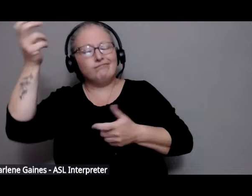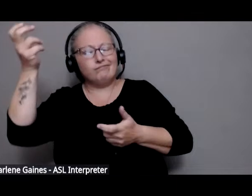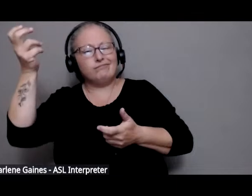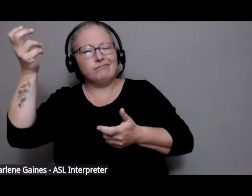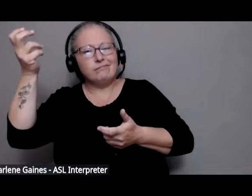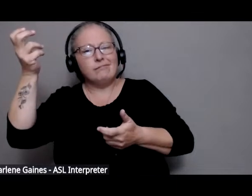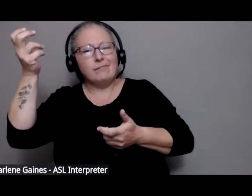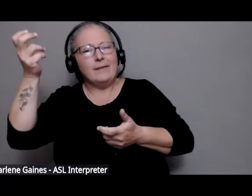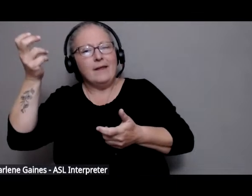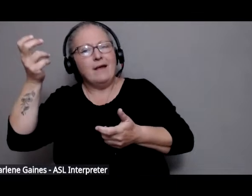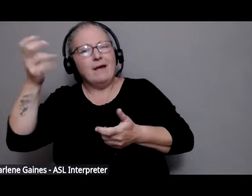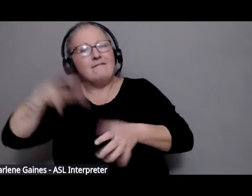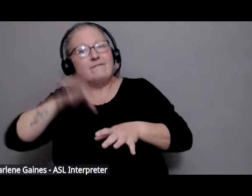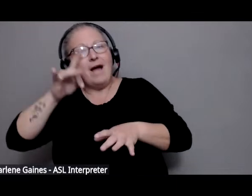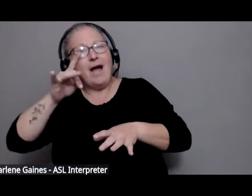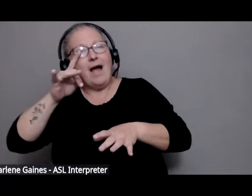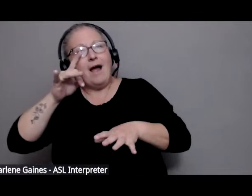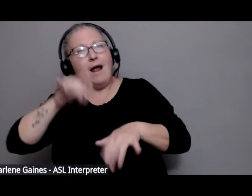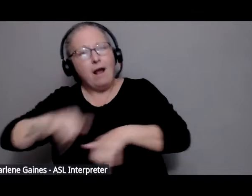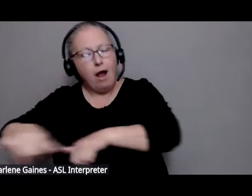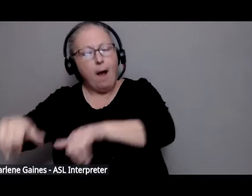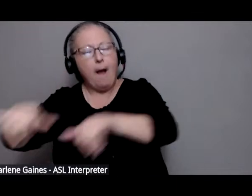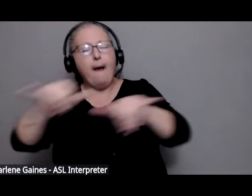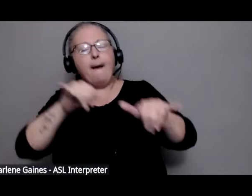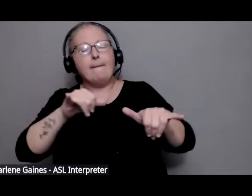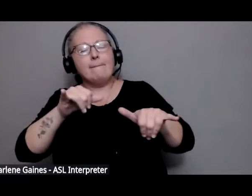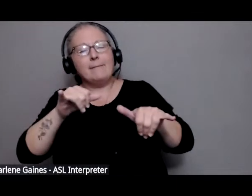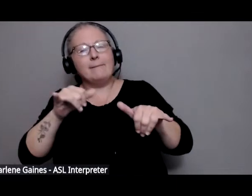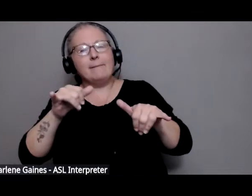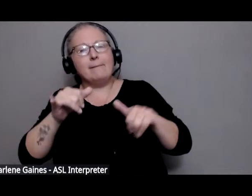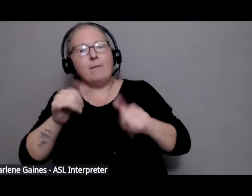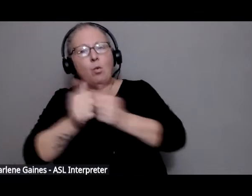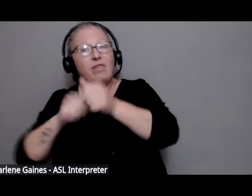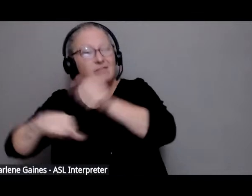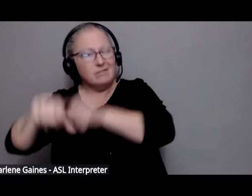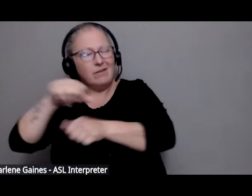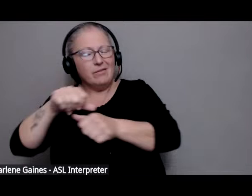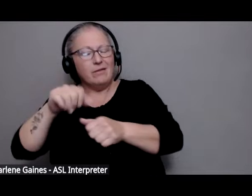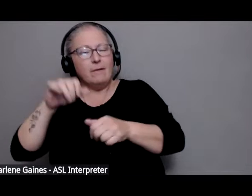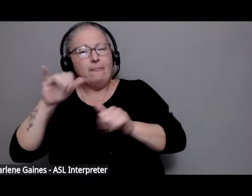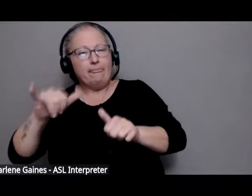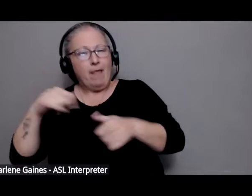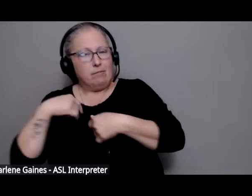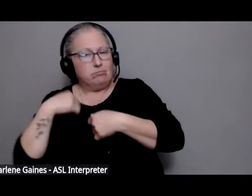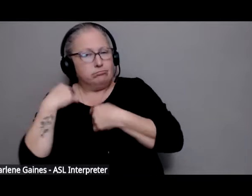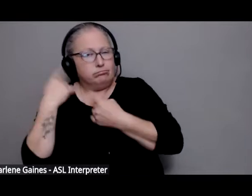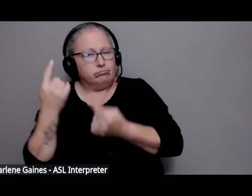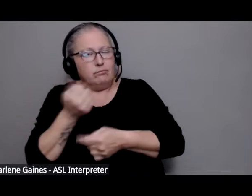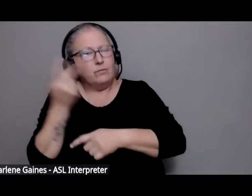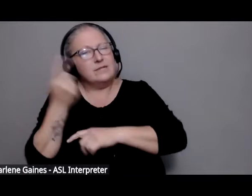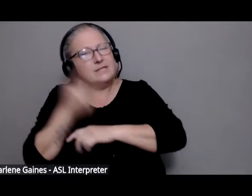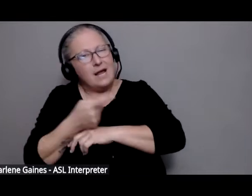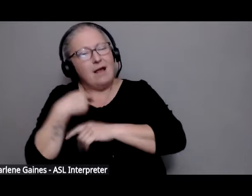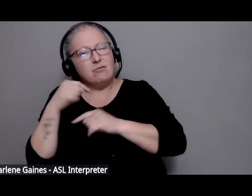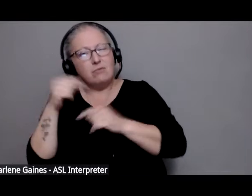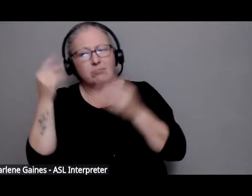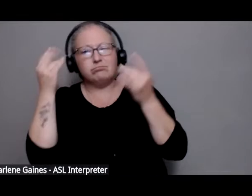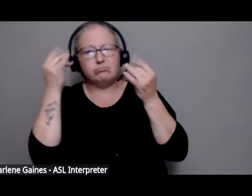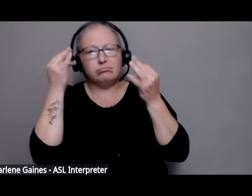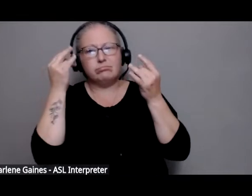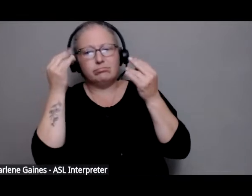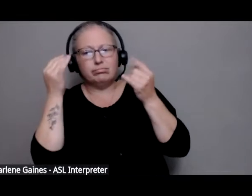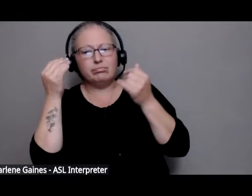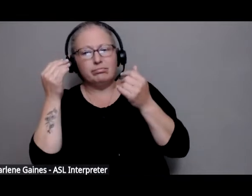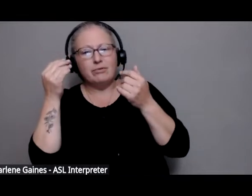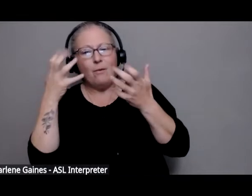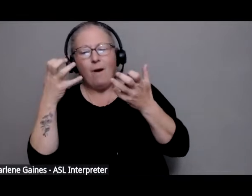find some common ground with. And it's something that's been bolstering me over the last couple of days. And I've been trying to